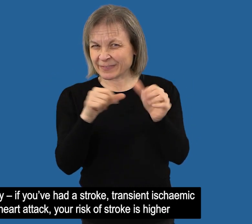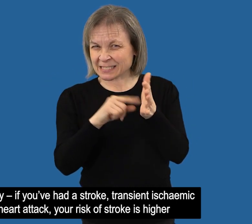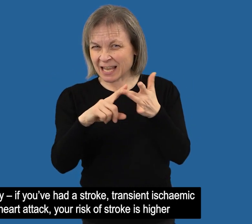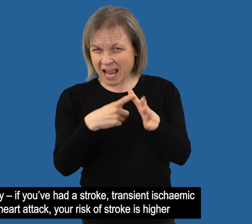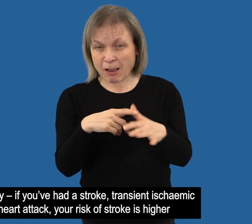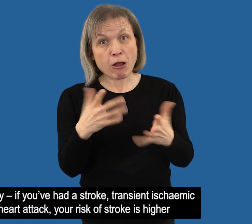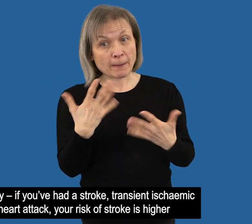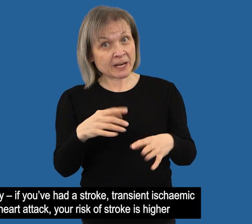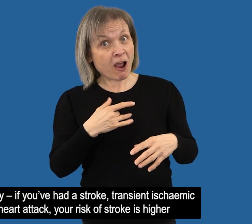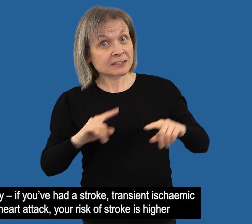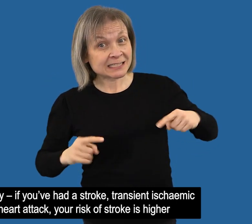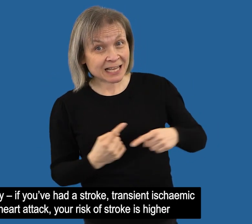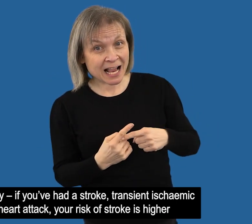your risk of stroke is higher.